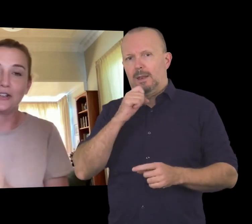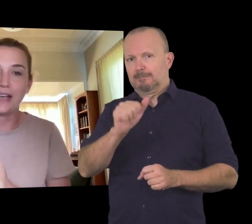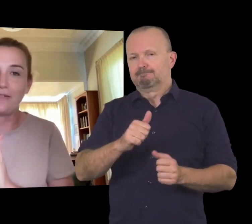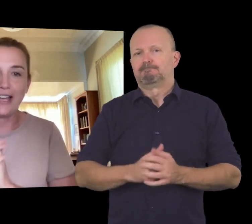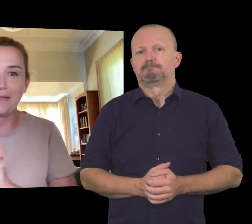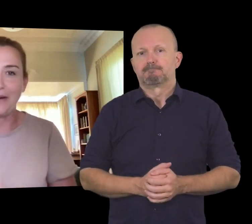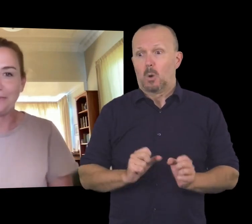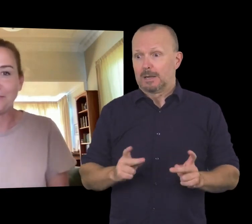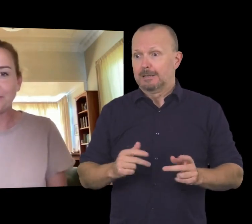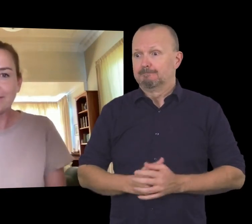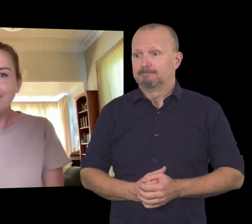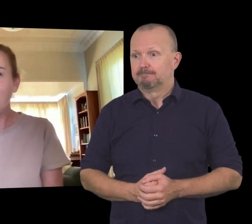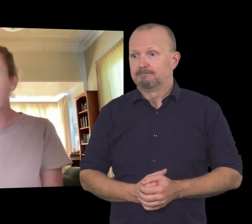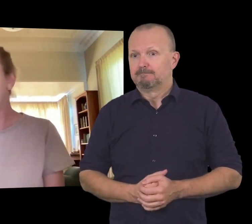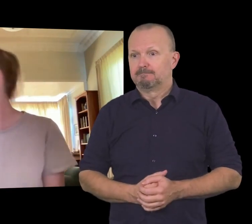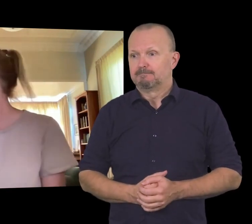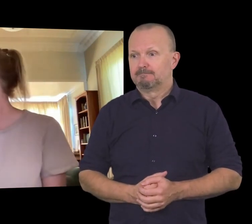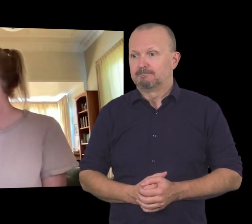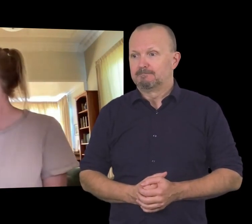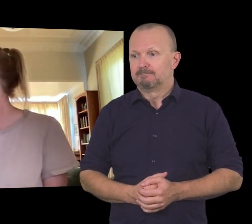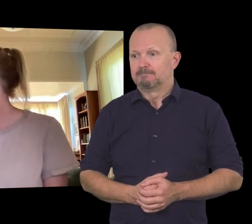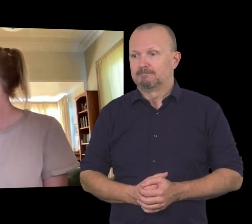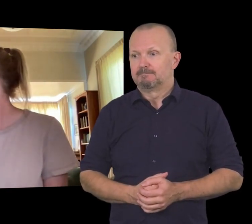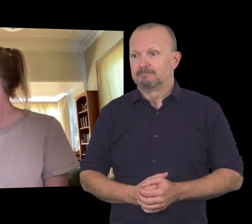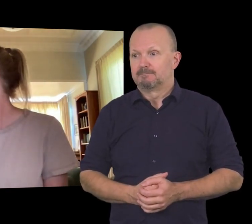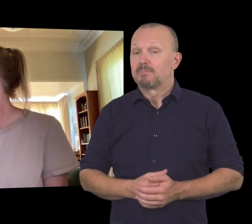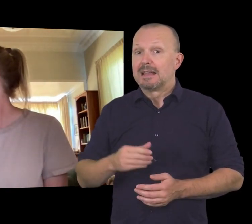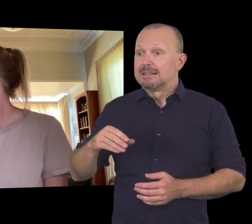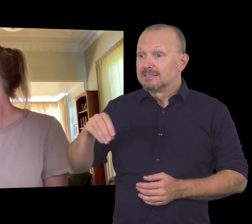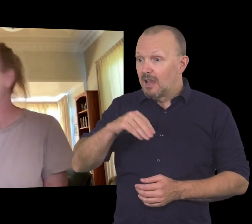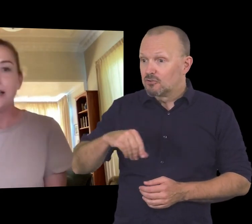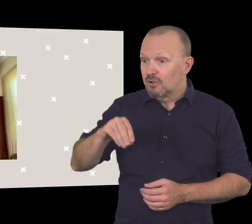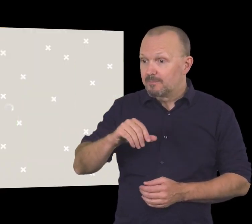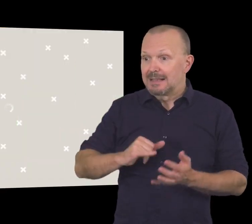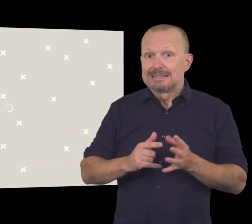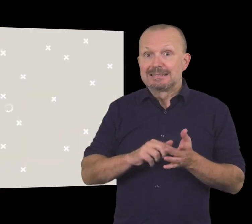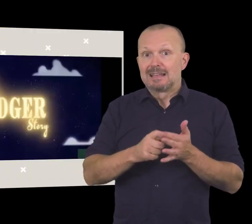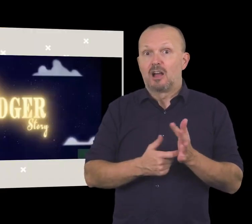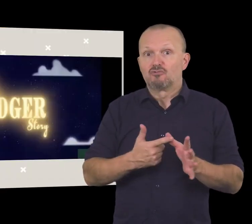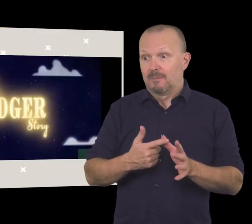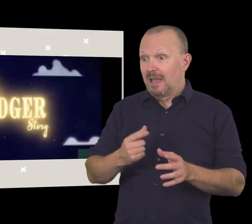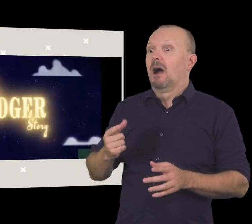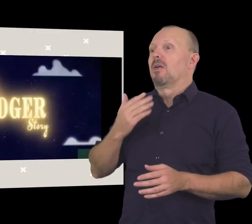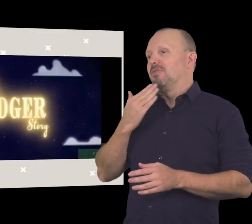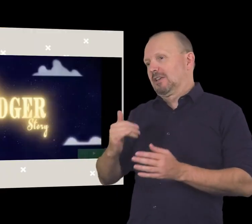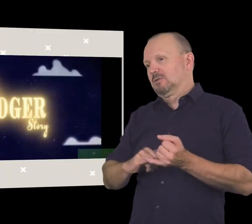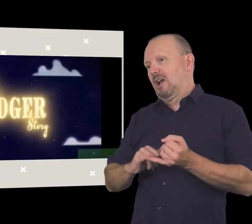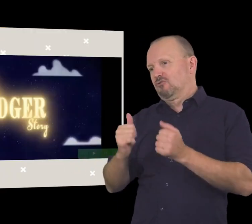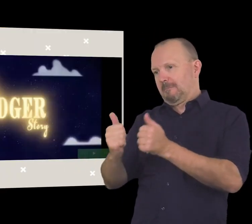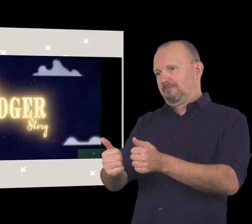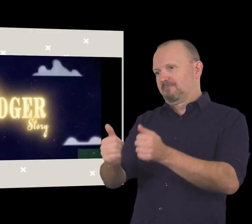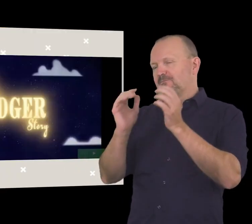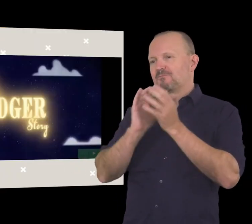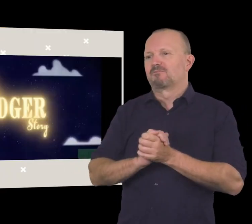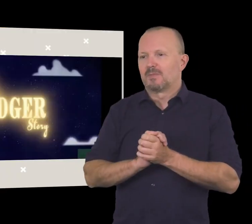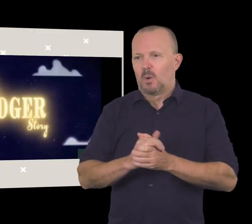in contact via email. Okay. Sandra, can you ask Sandra to? Sandra. Oh,